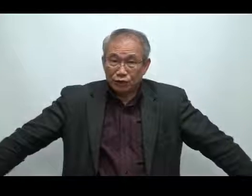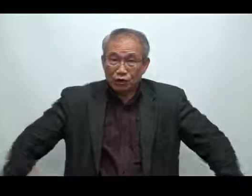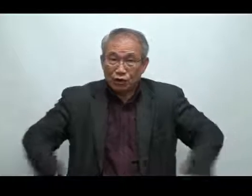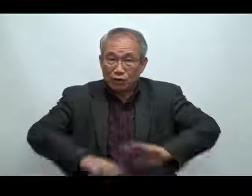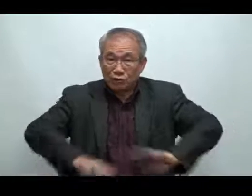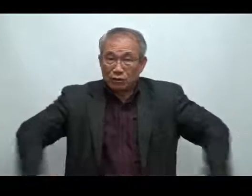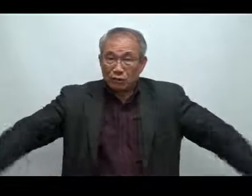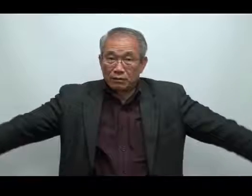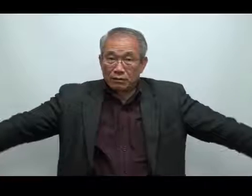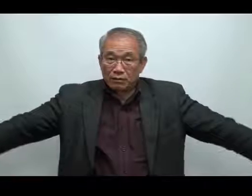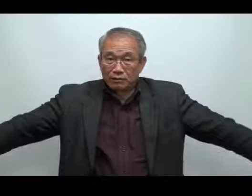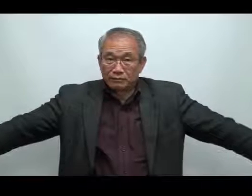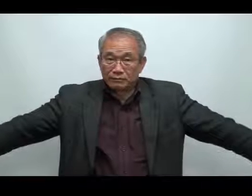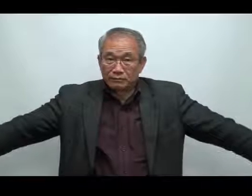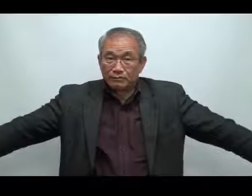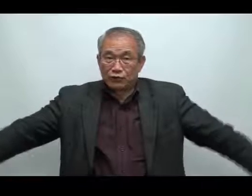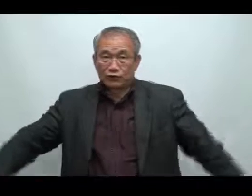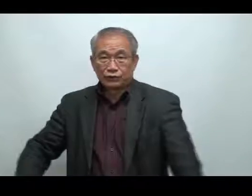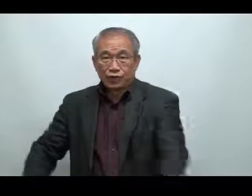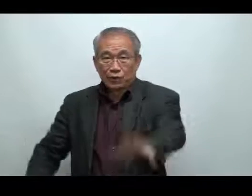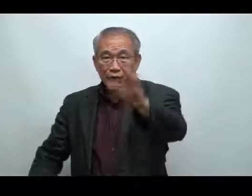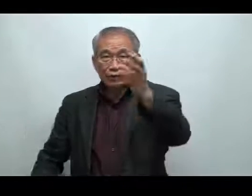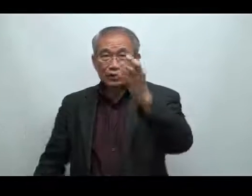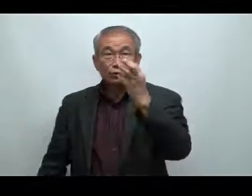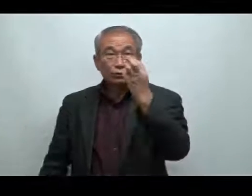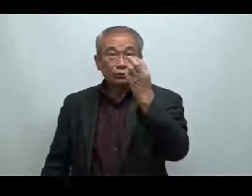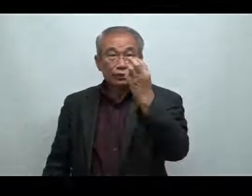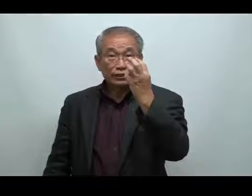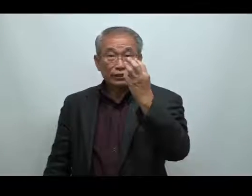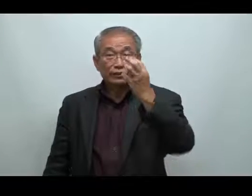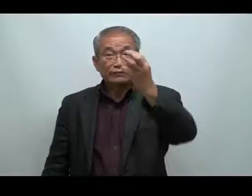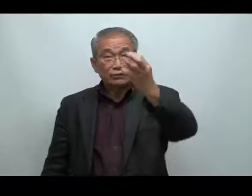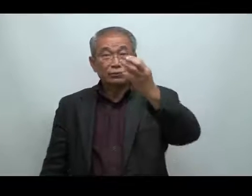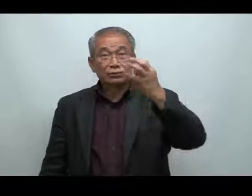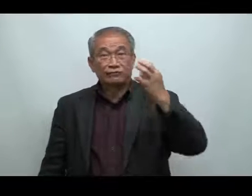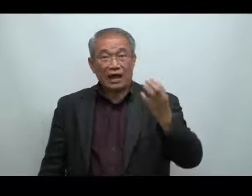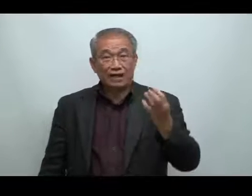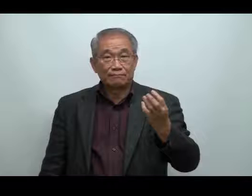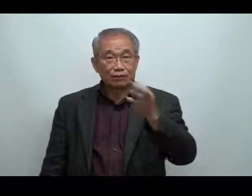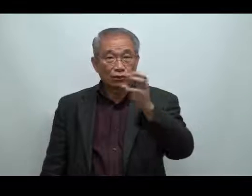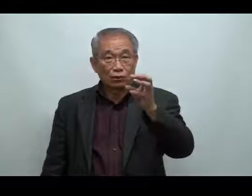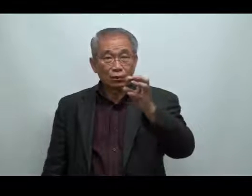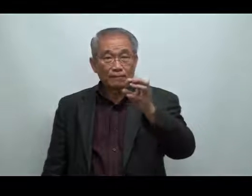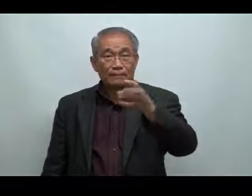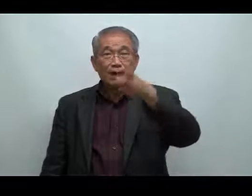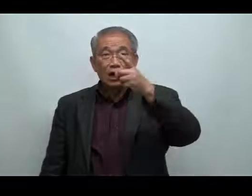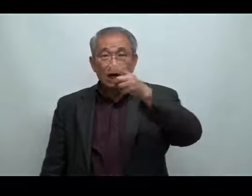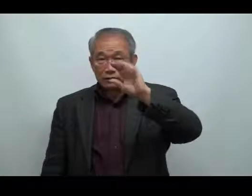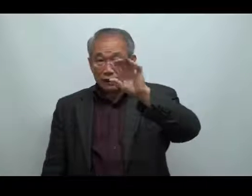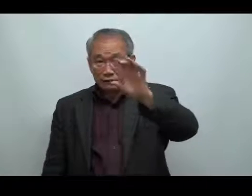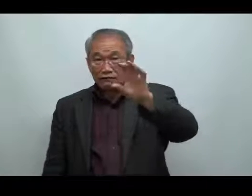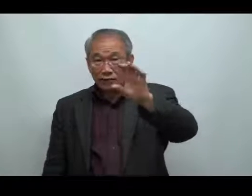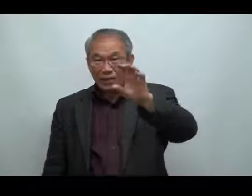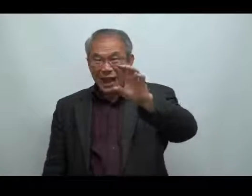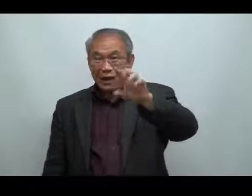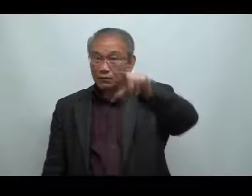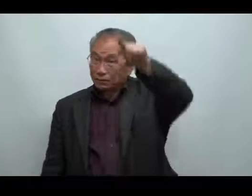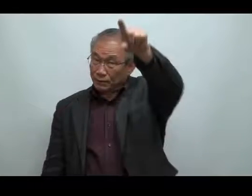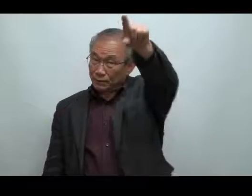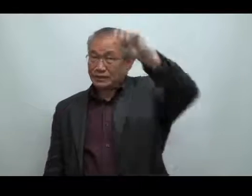you or before you. When you sing with good resonance, even though your volume is lower, not very loud, people can hear